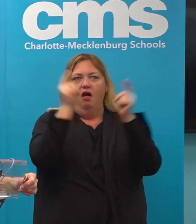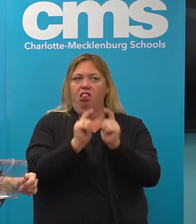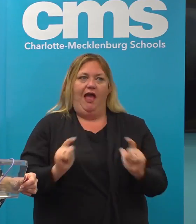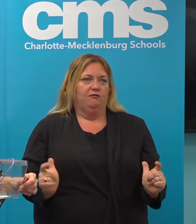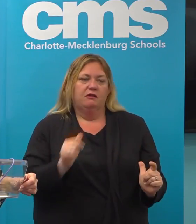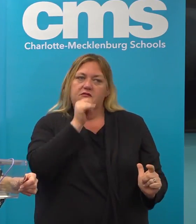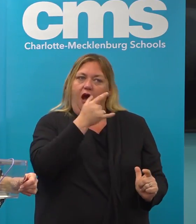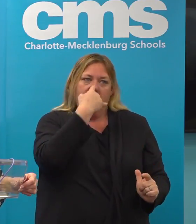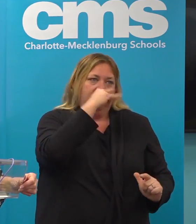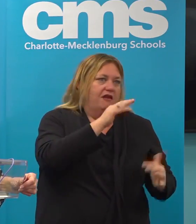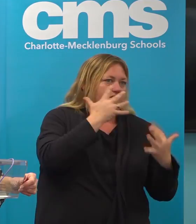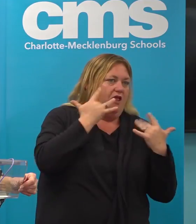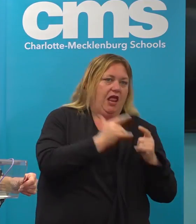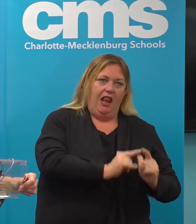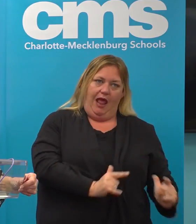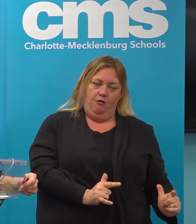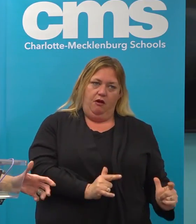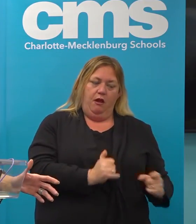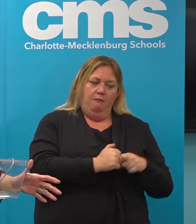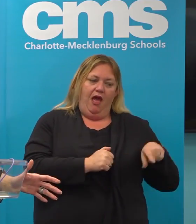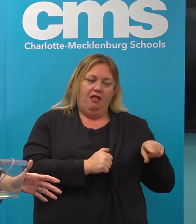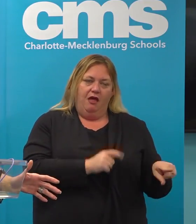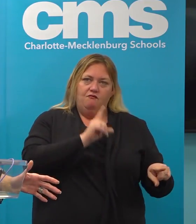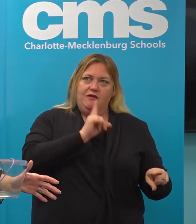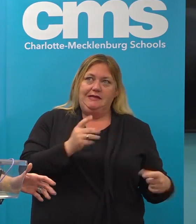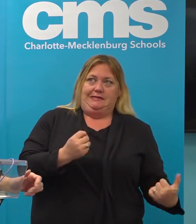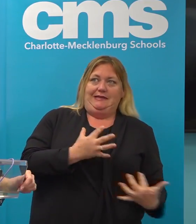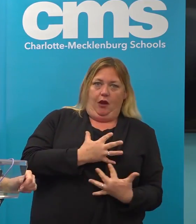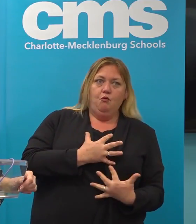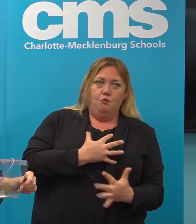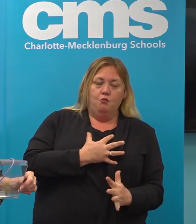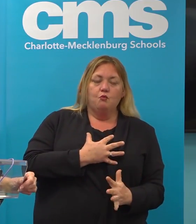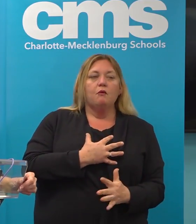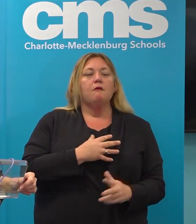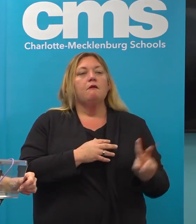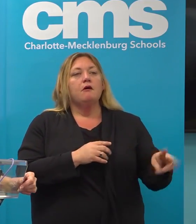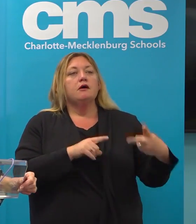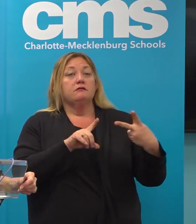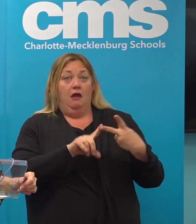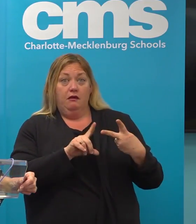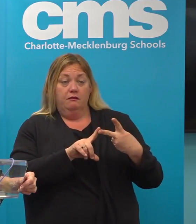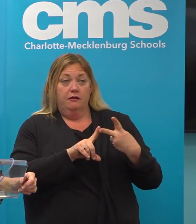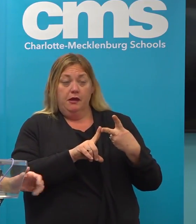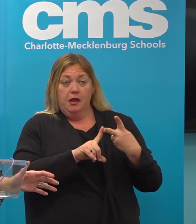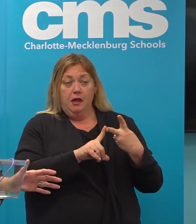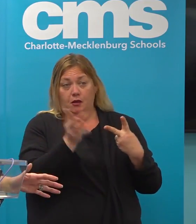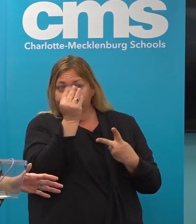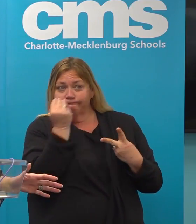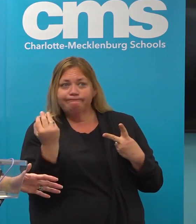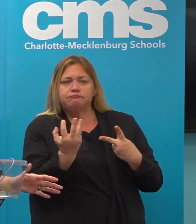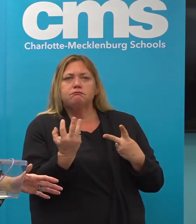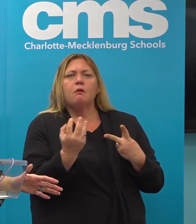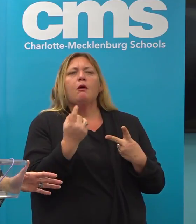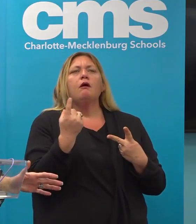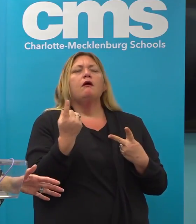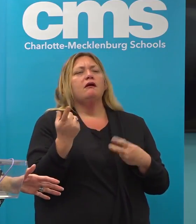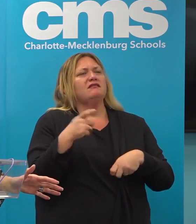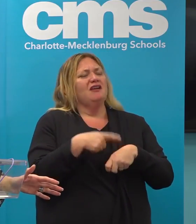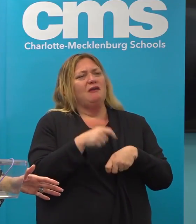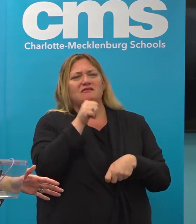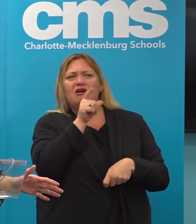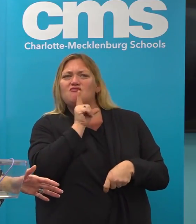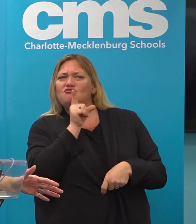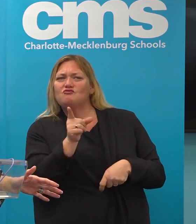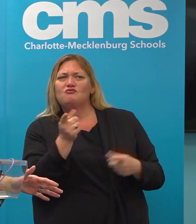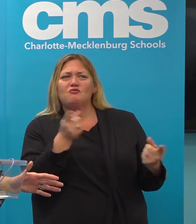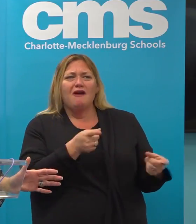it's not kid language, and it can be very scary. The second thing I would offer as guidance is one thing in times of uncertainty